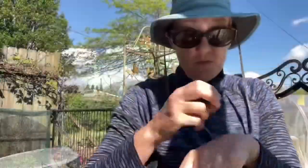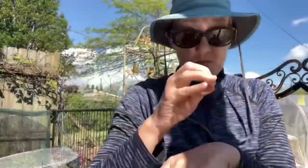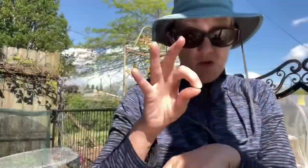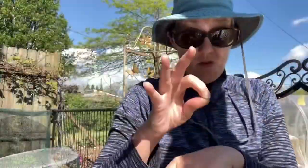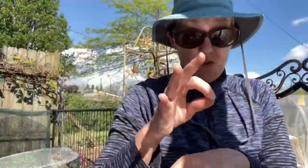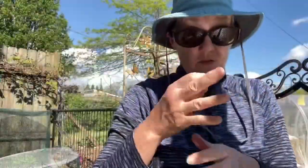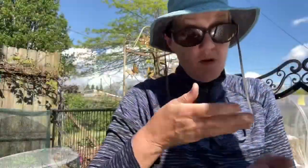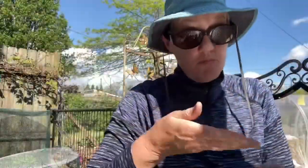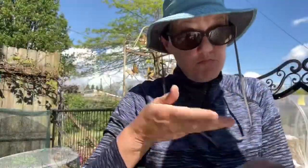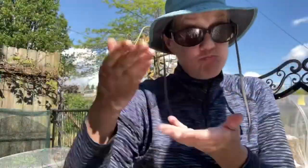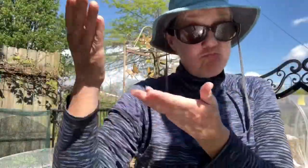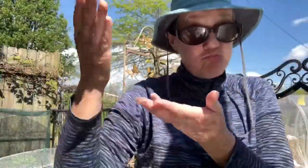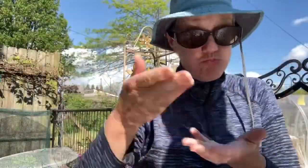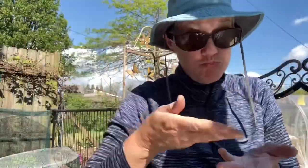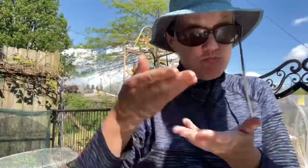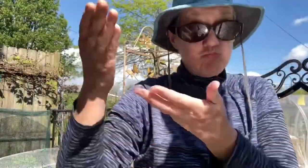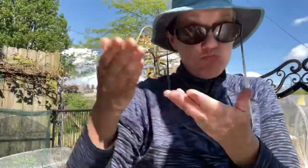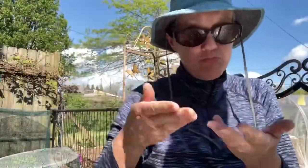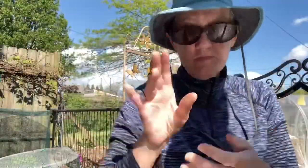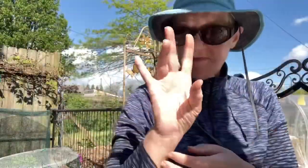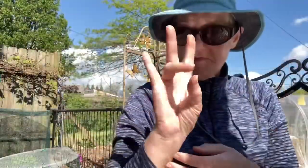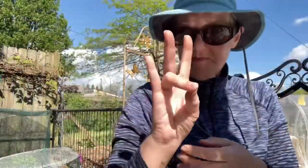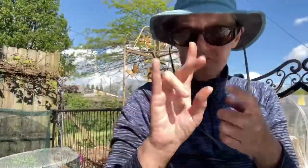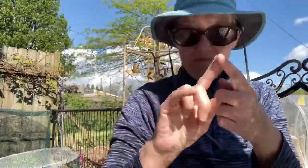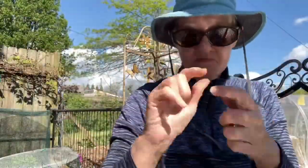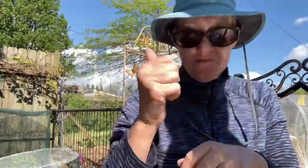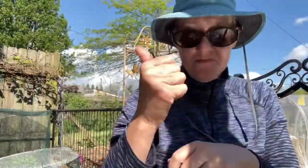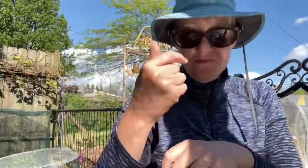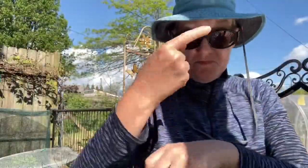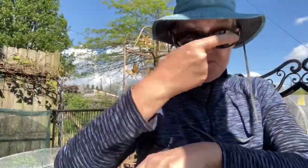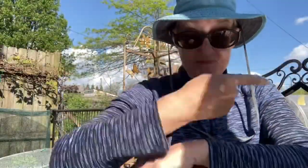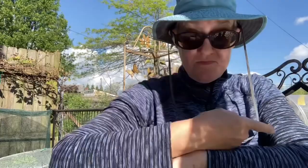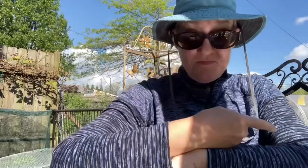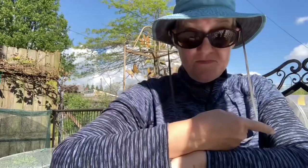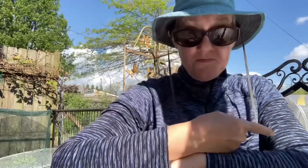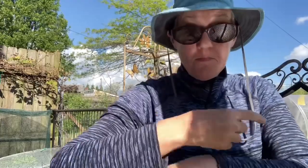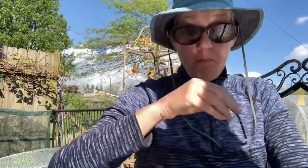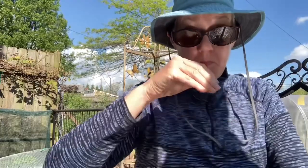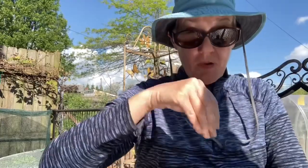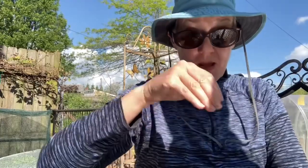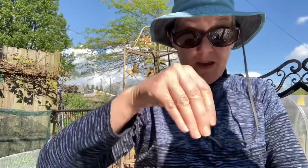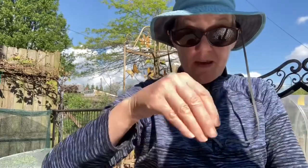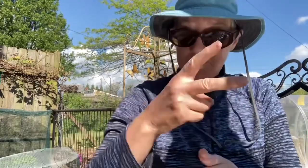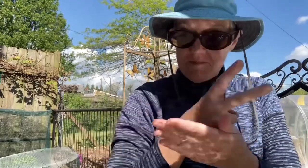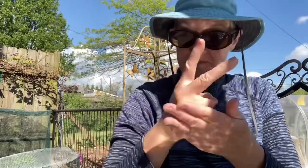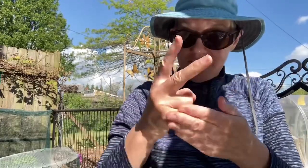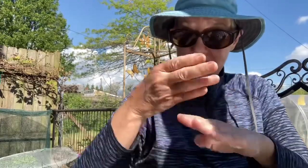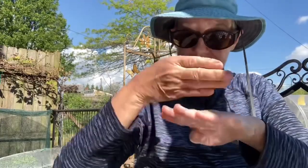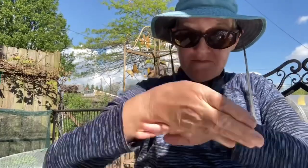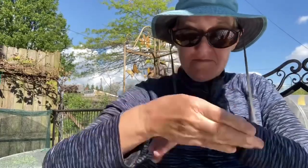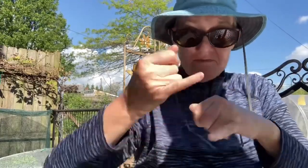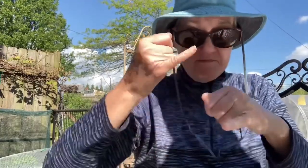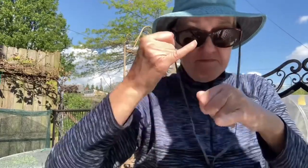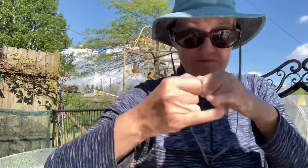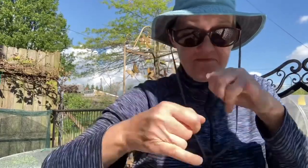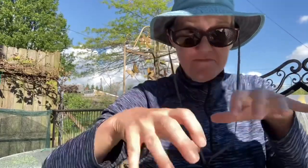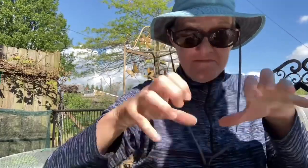So we're going to be hardening them off in and out of the house 7 to 10 days. Then planting them 2 weeks after our